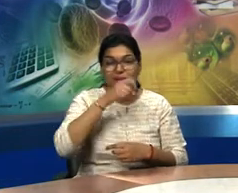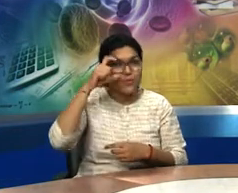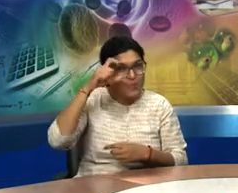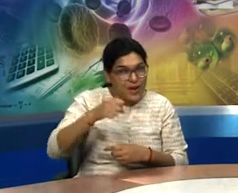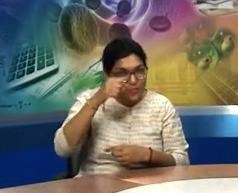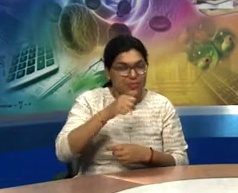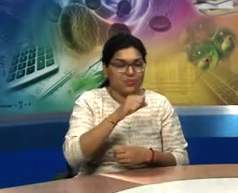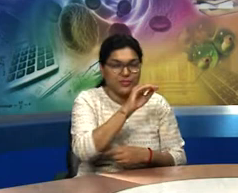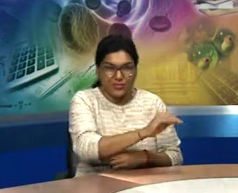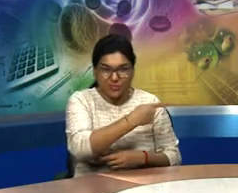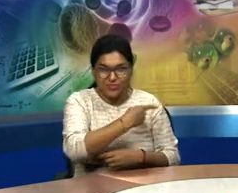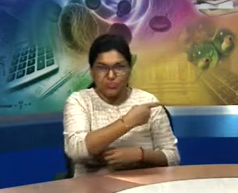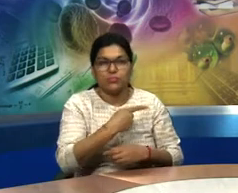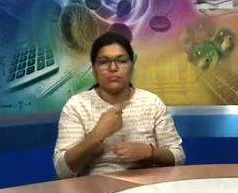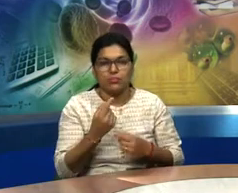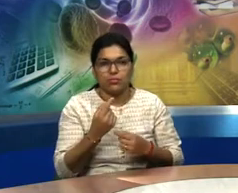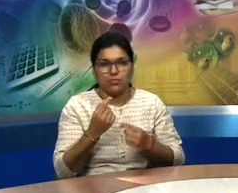But because we both were